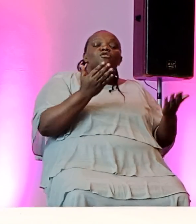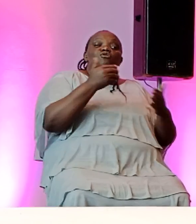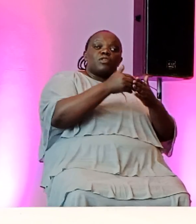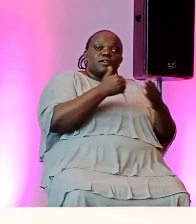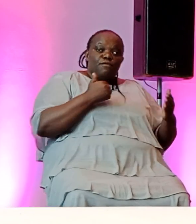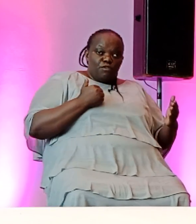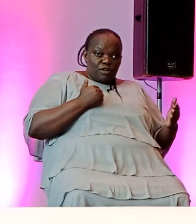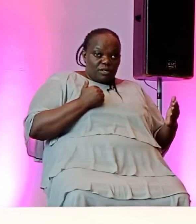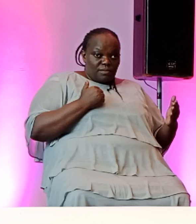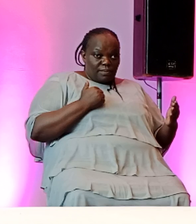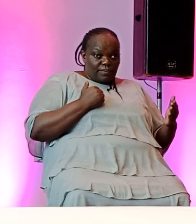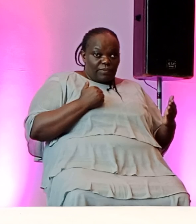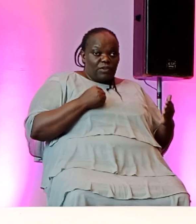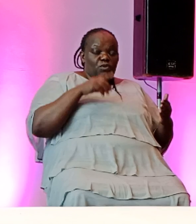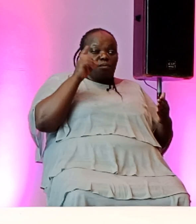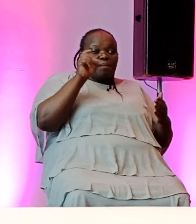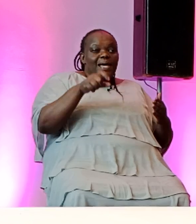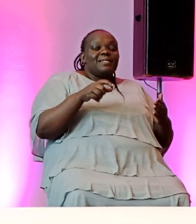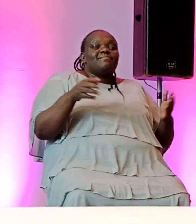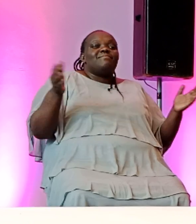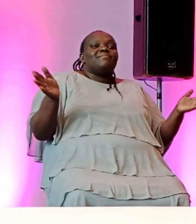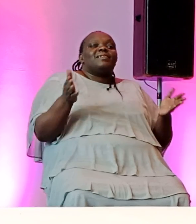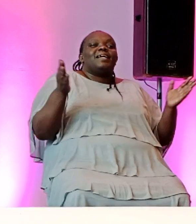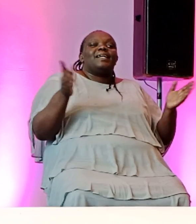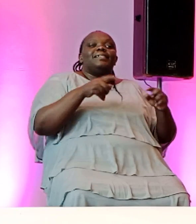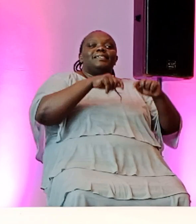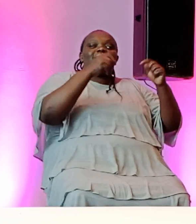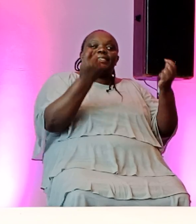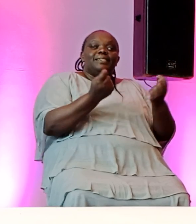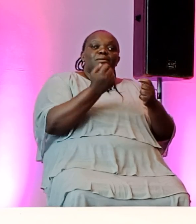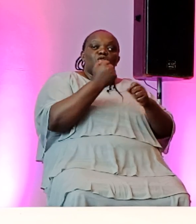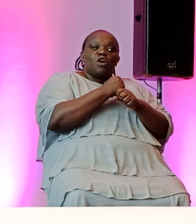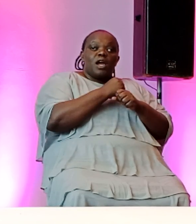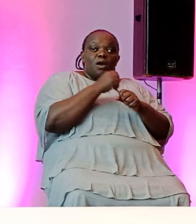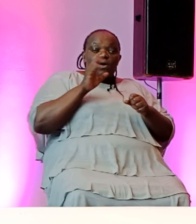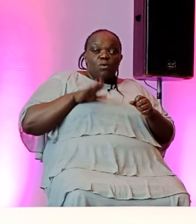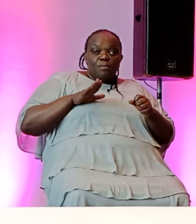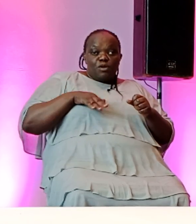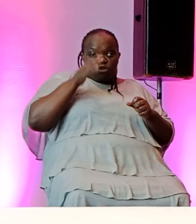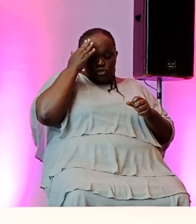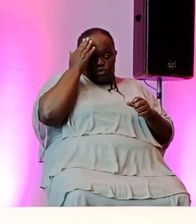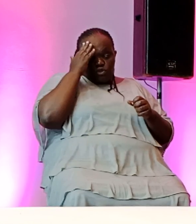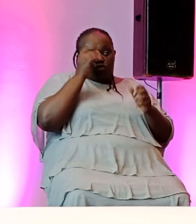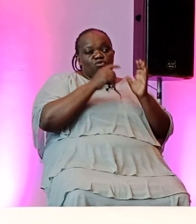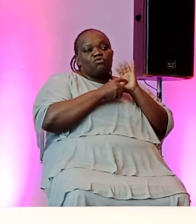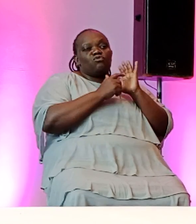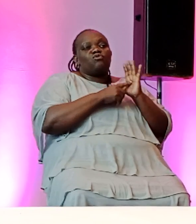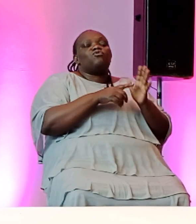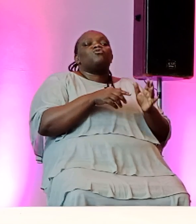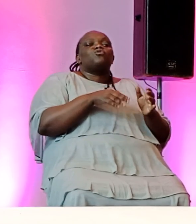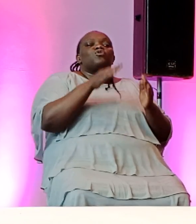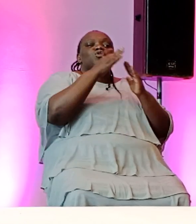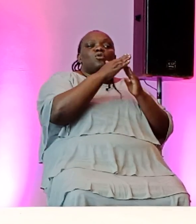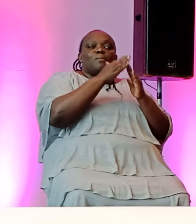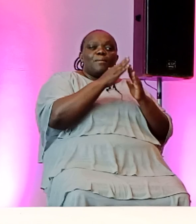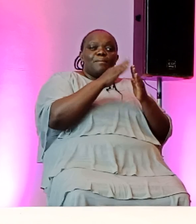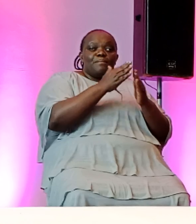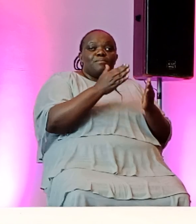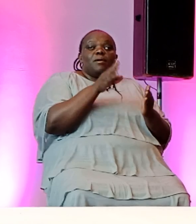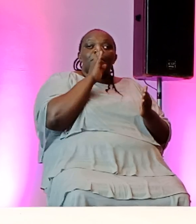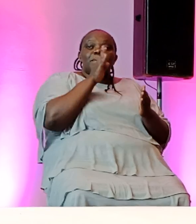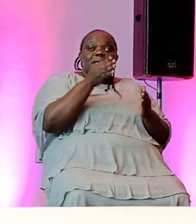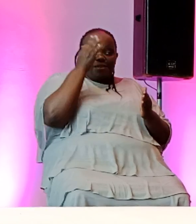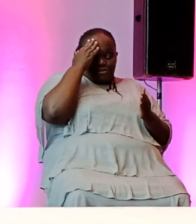front. We should enhance teamwork. Women have to be known to demonstrate